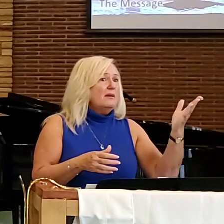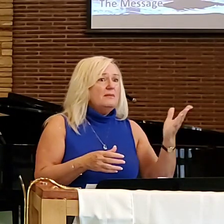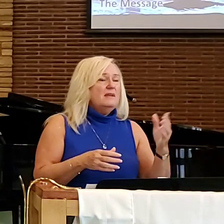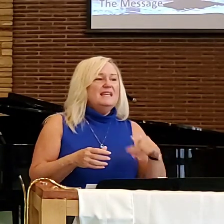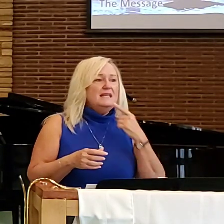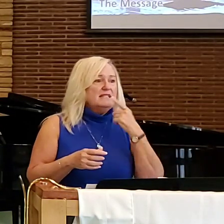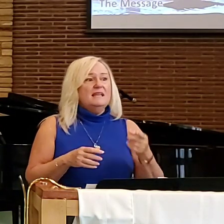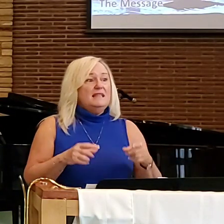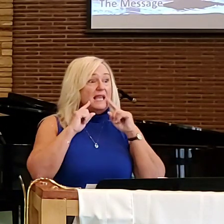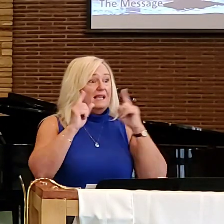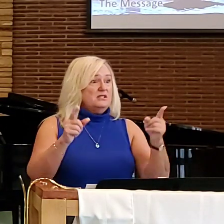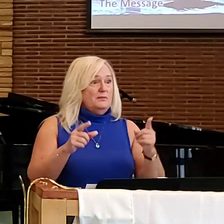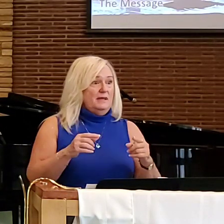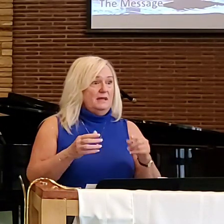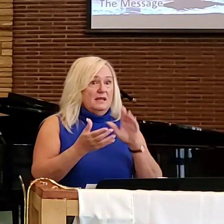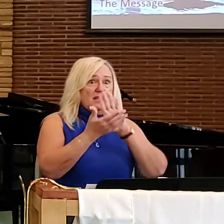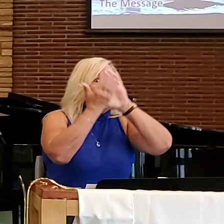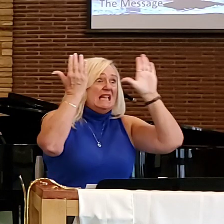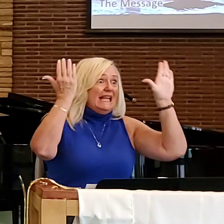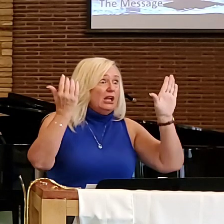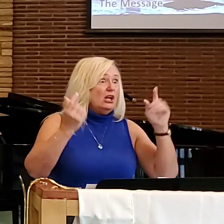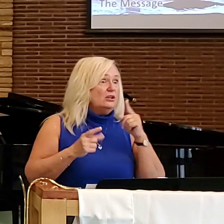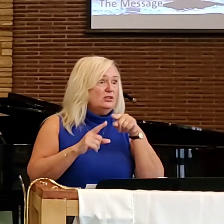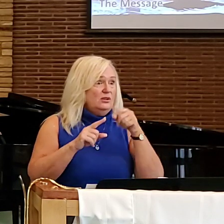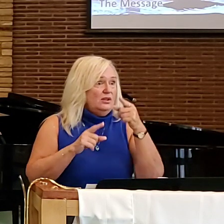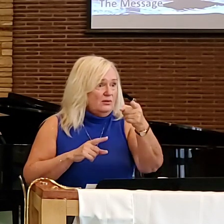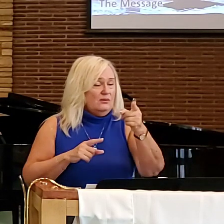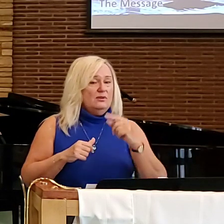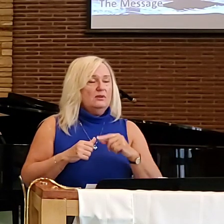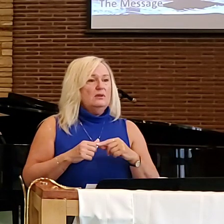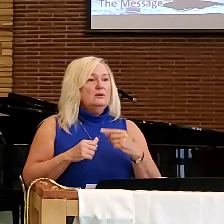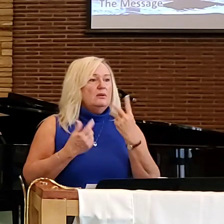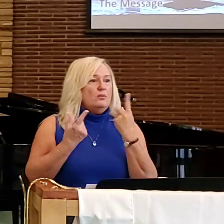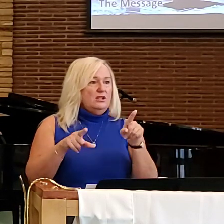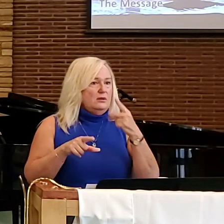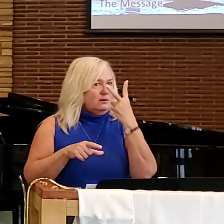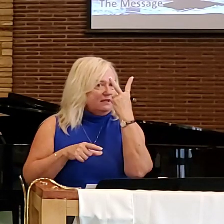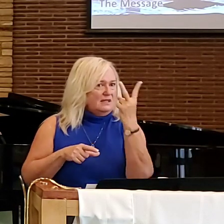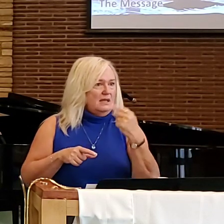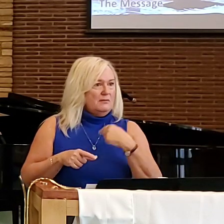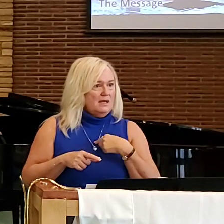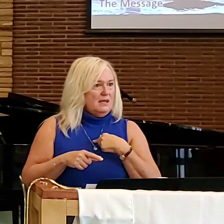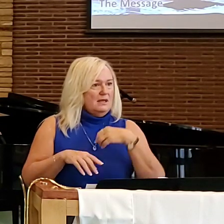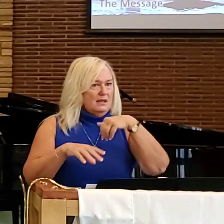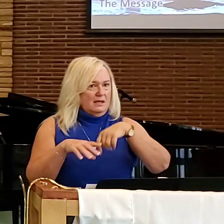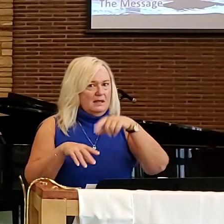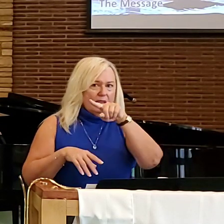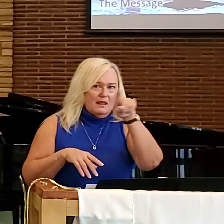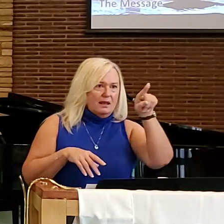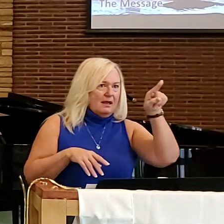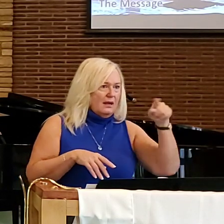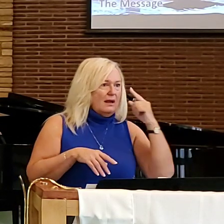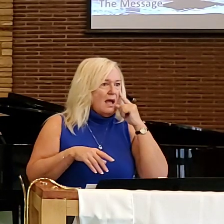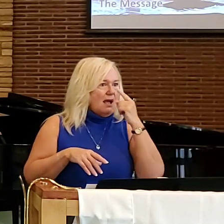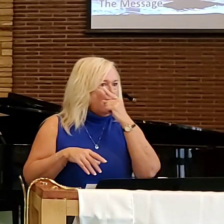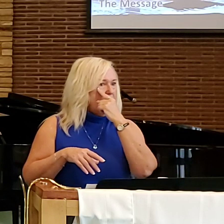He said, the answer will be clear to you when you see me in their eyes.